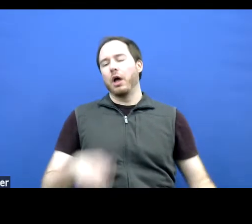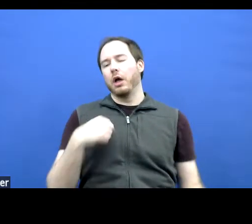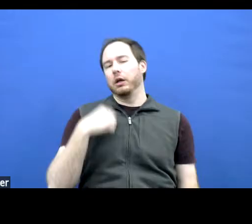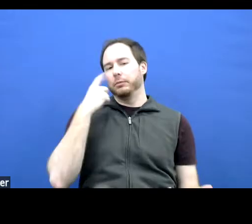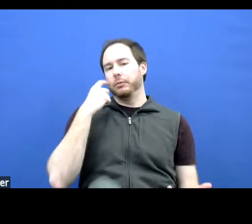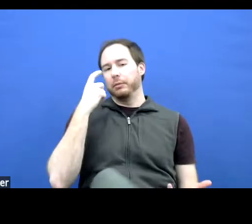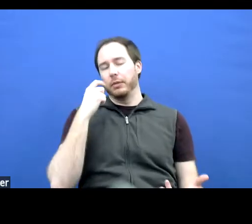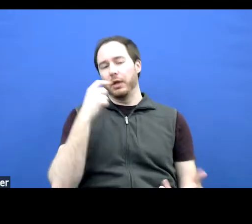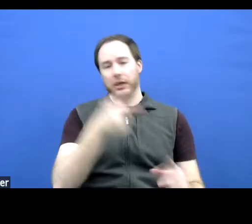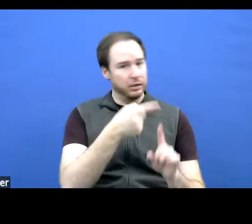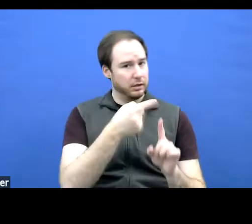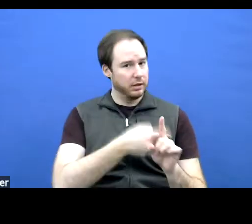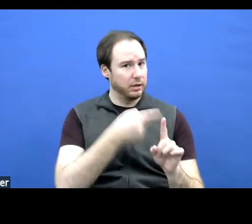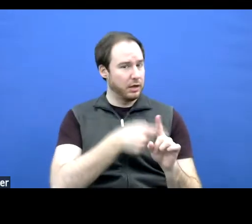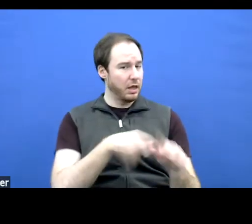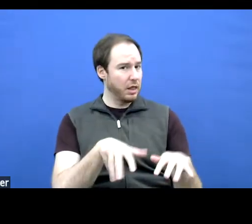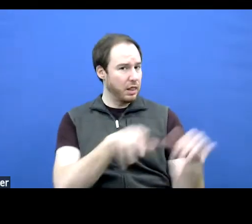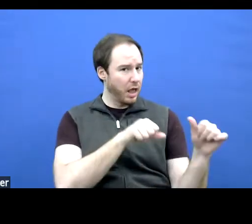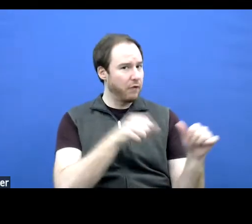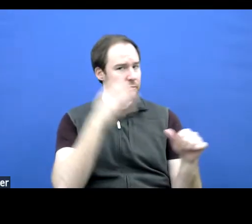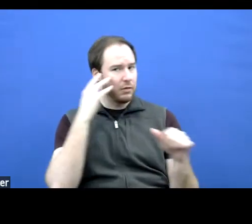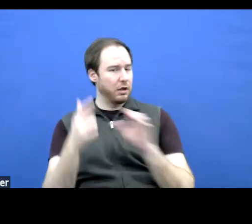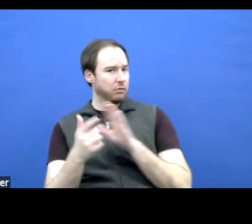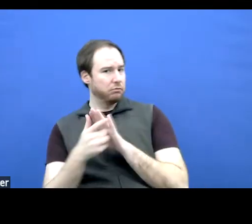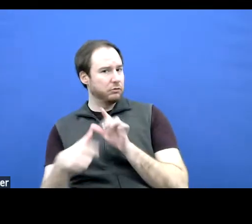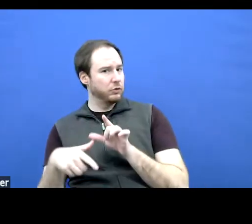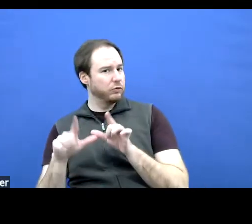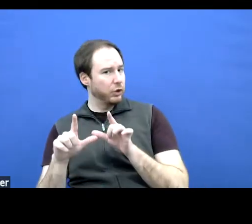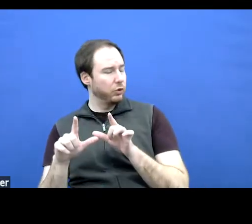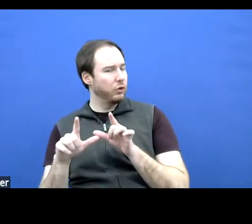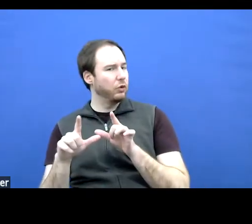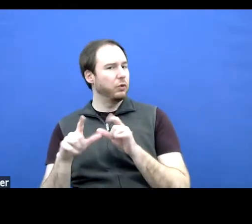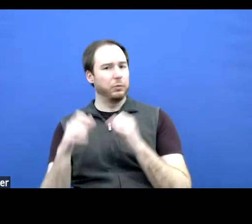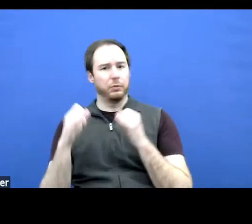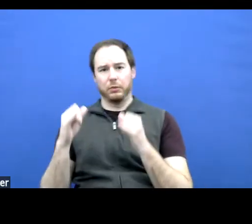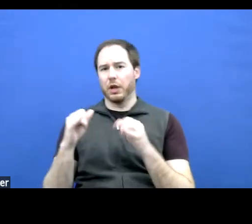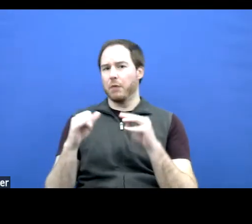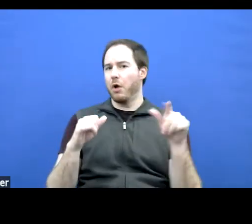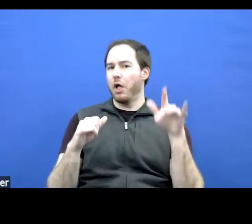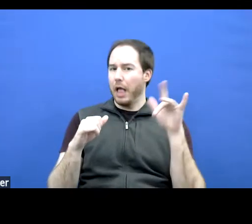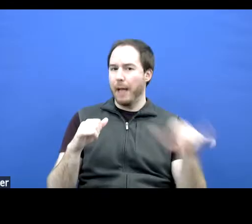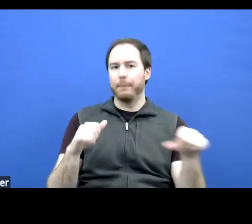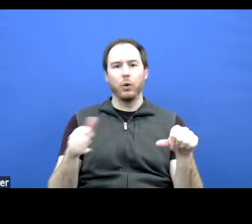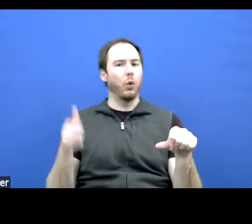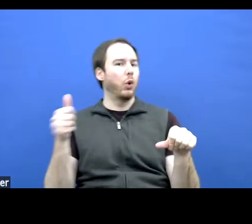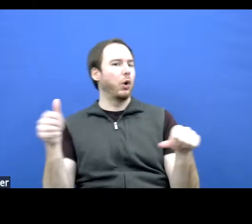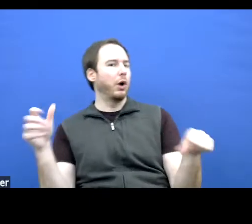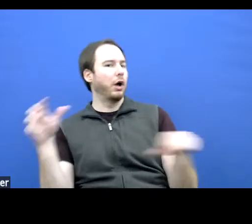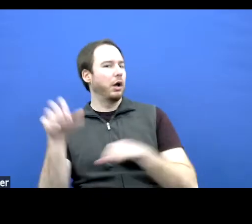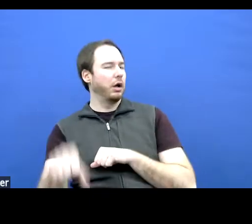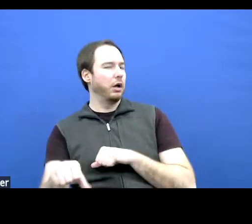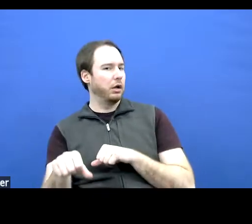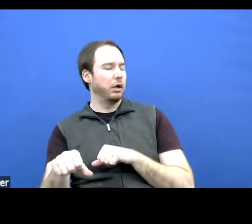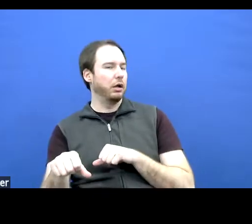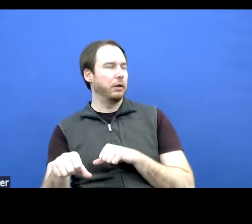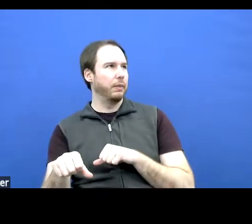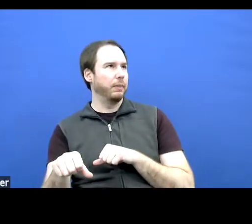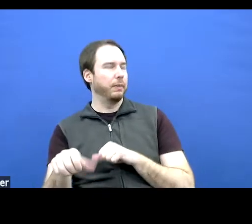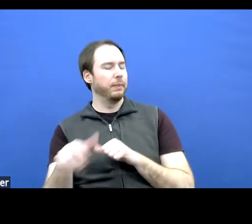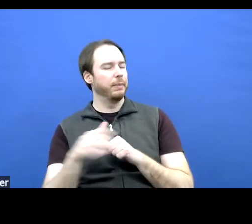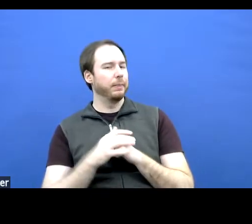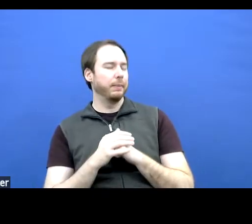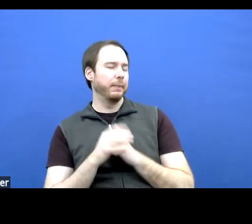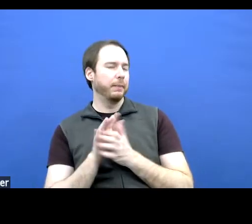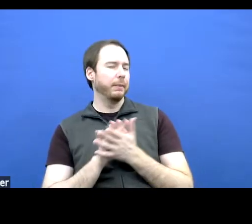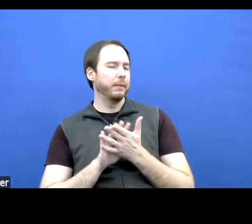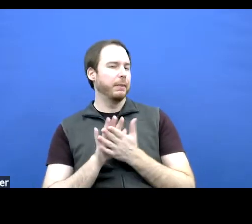they didn't get renewed, and now the mall is empty and they're able to come